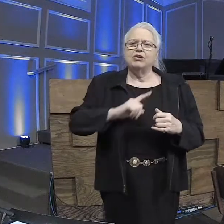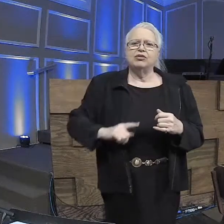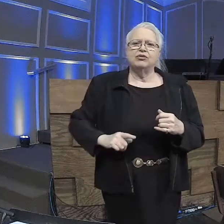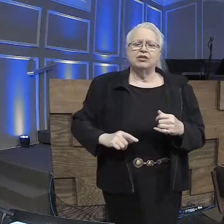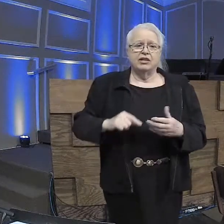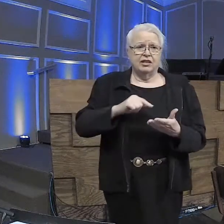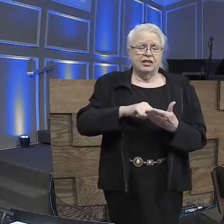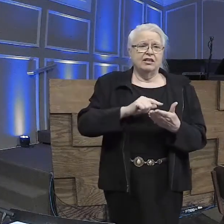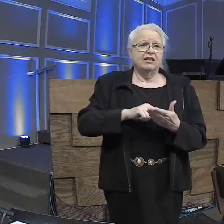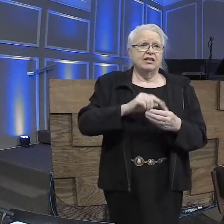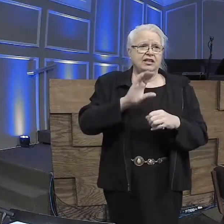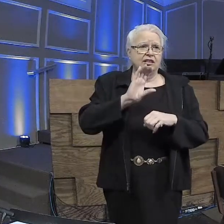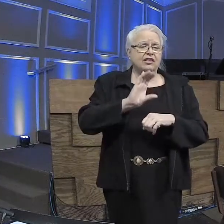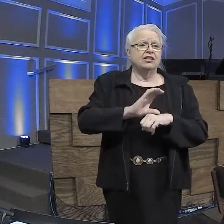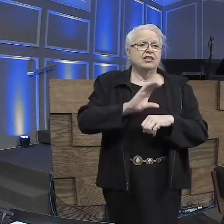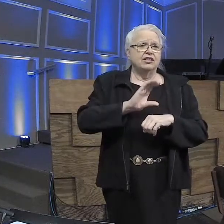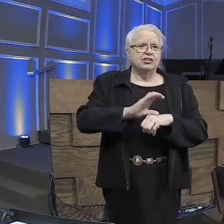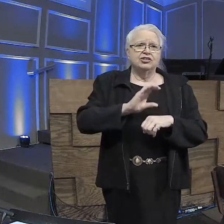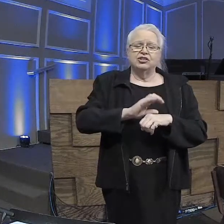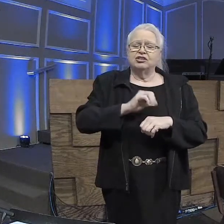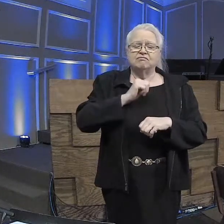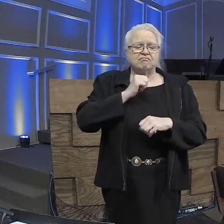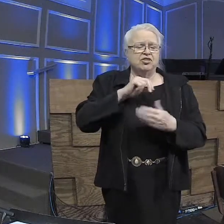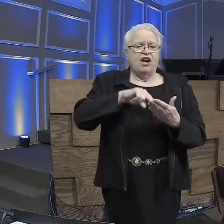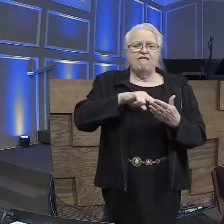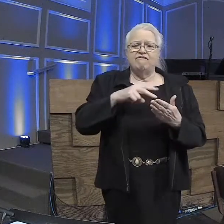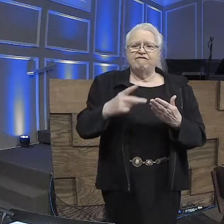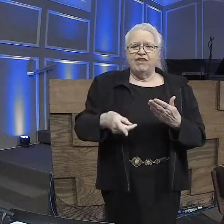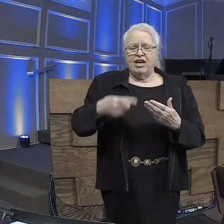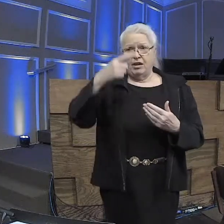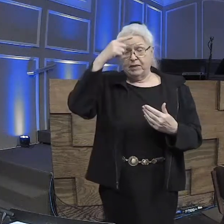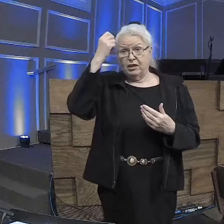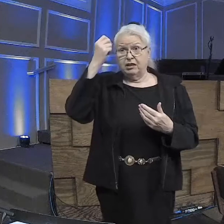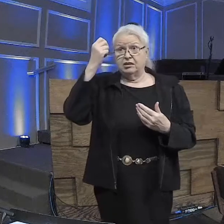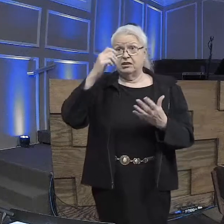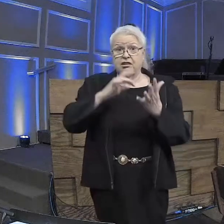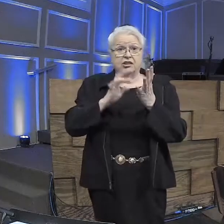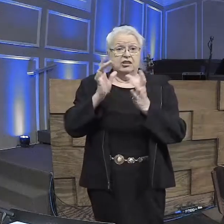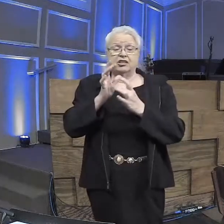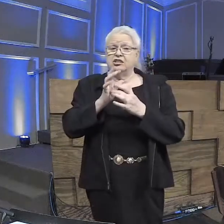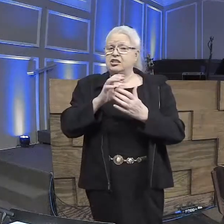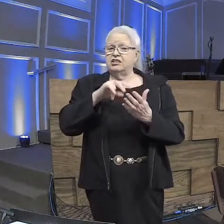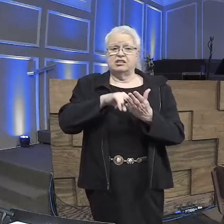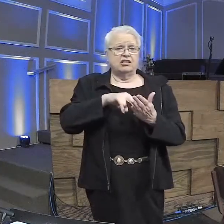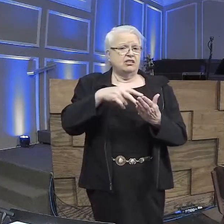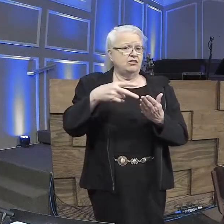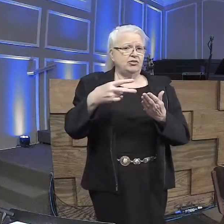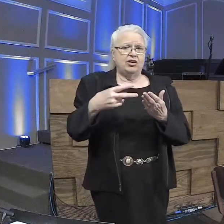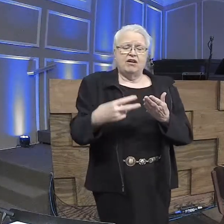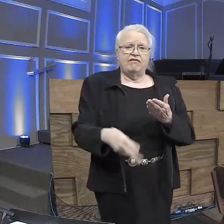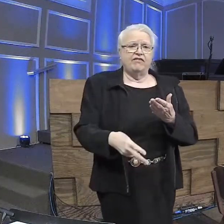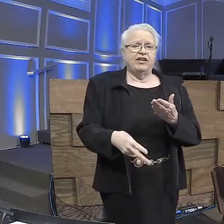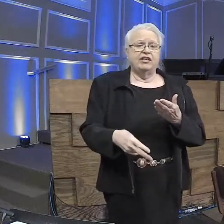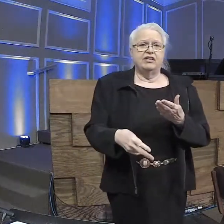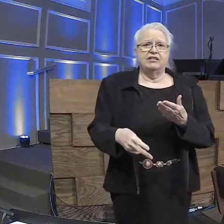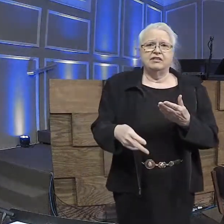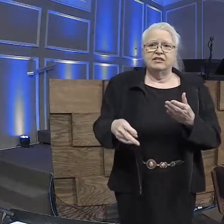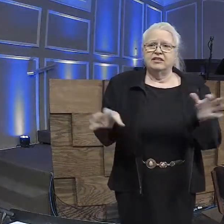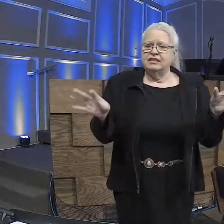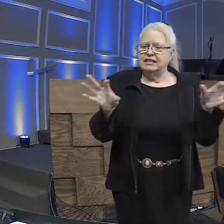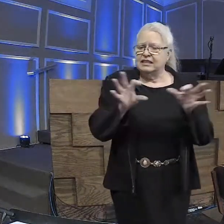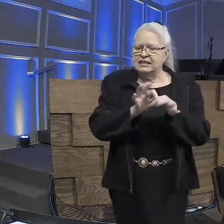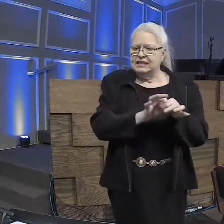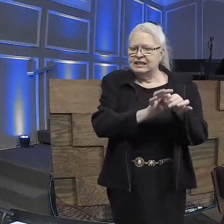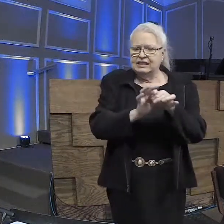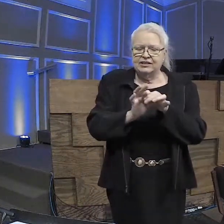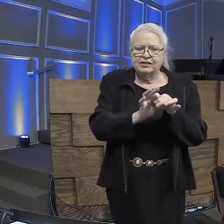because Jesus cannot and will not fail. And while Jesus and the church are not identical, I'm telling you, they're inseparable.